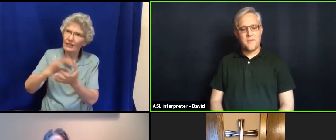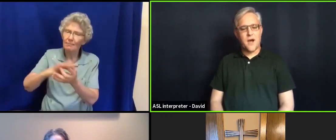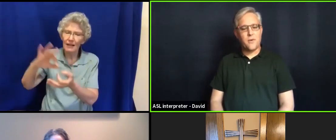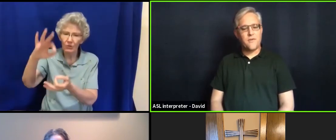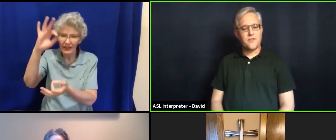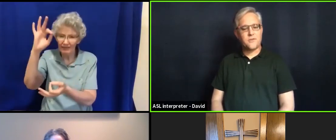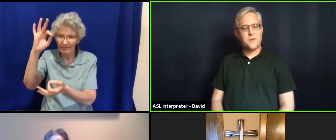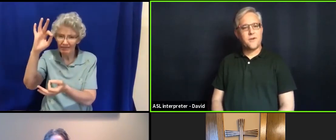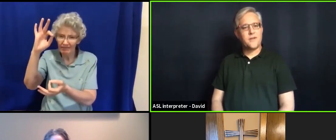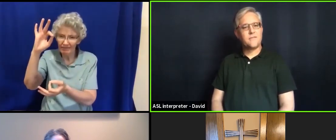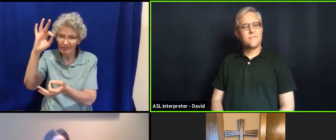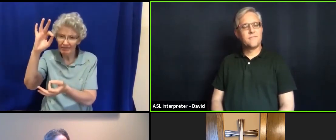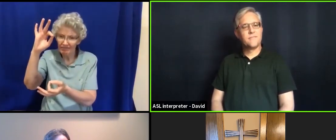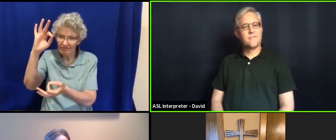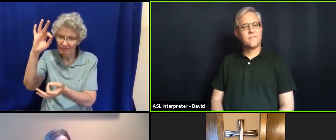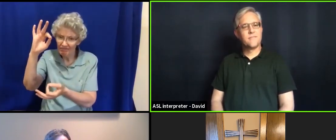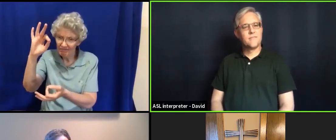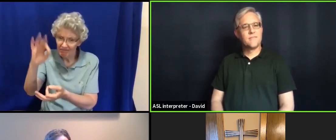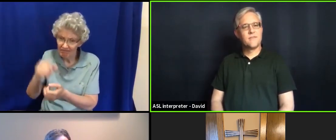by the power of your Spirit.